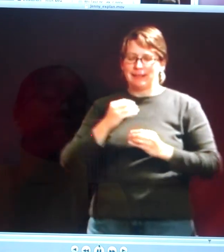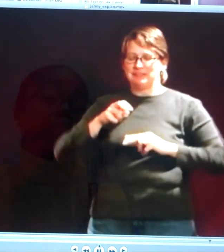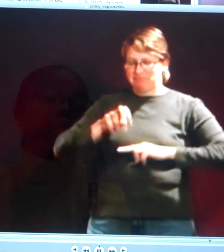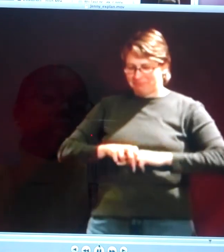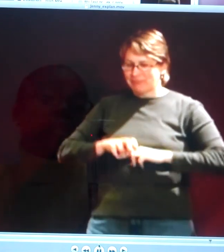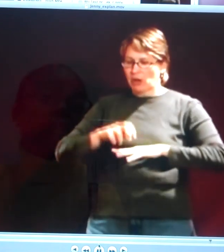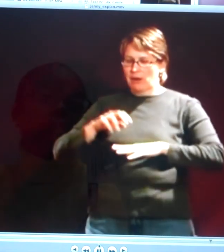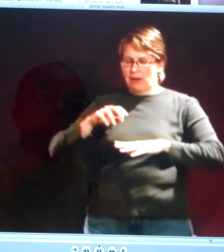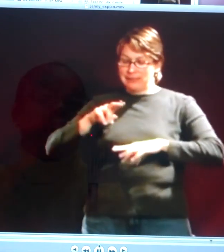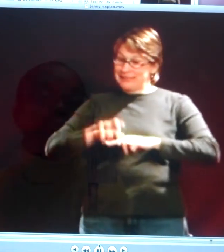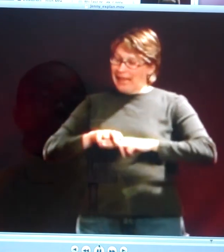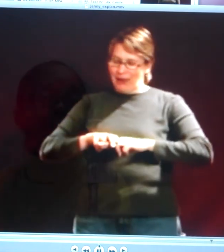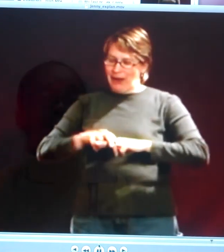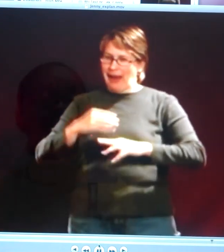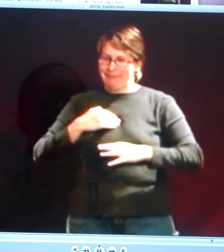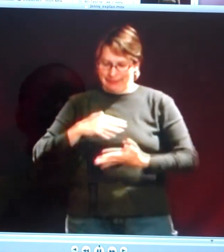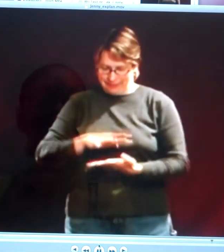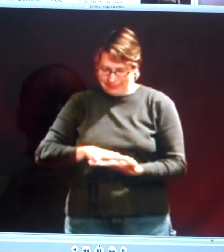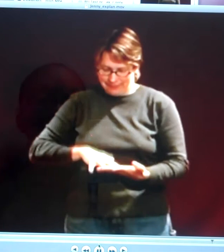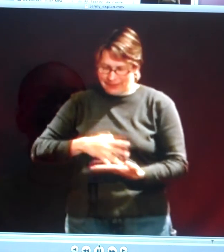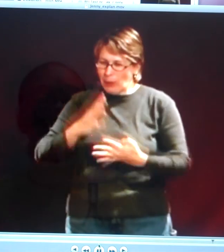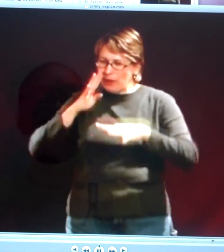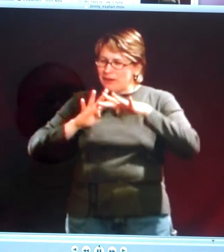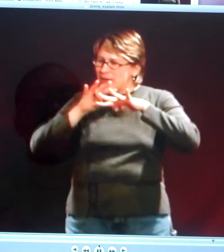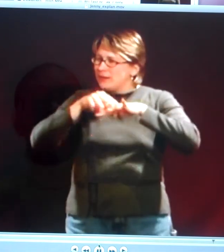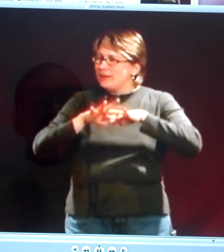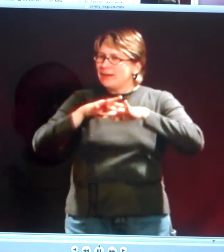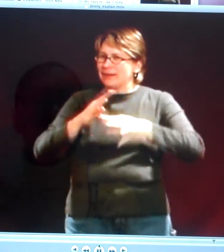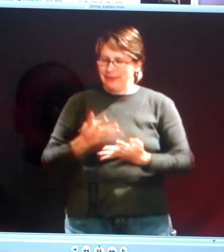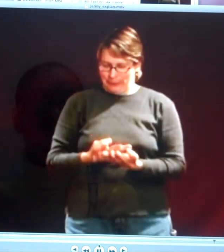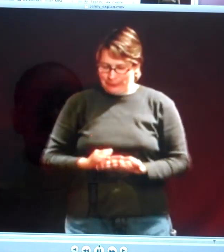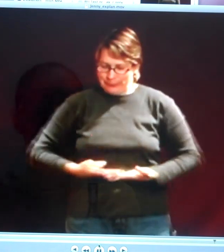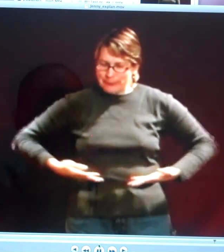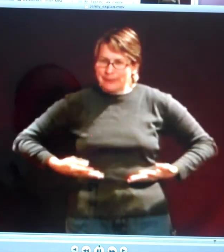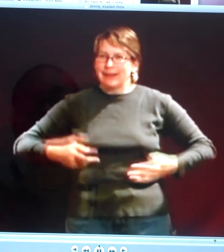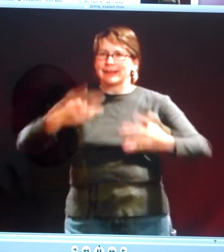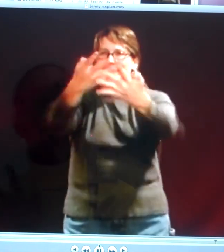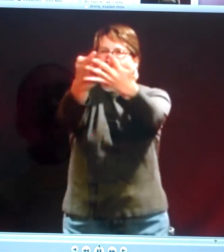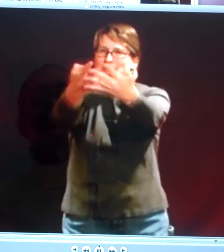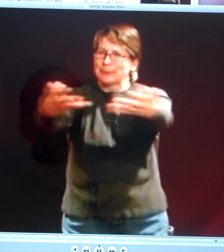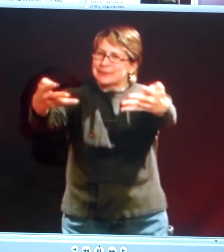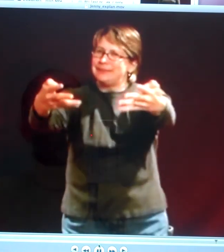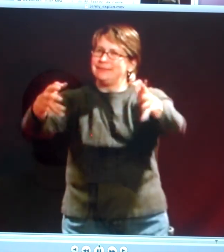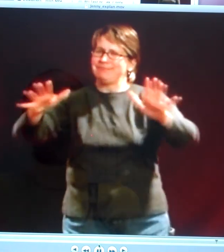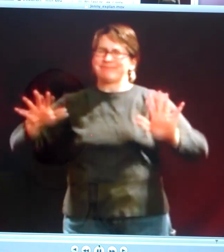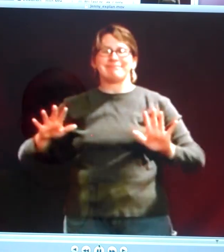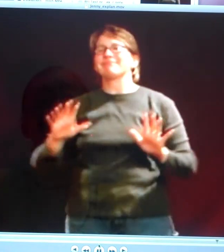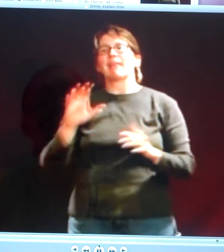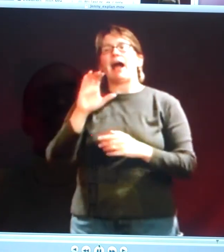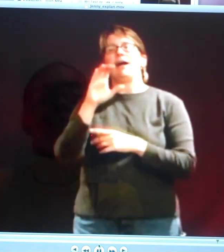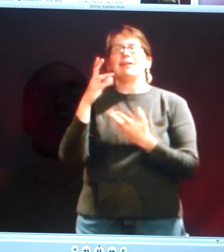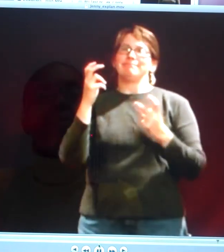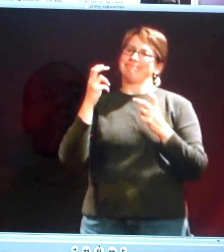And on my canoe, you will see that I have like little wood pieces that would look like a window shape.